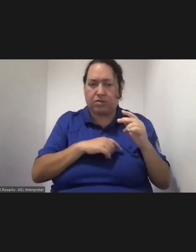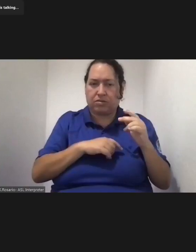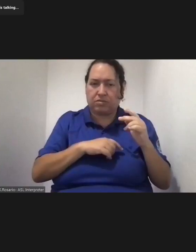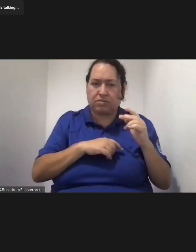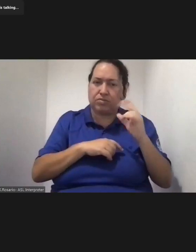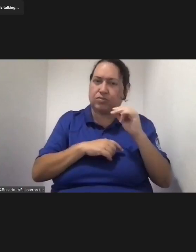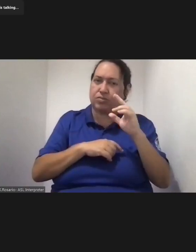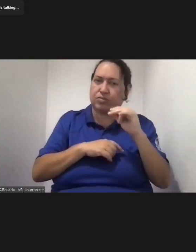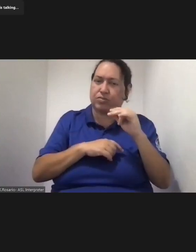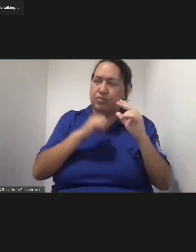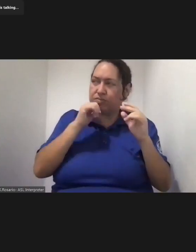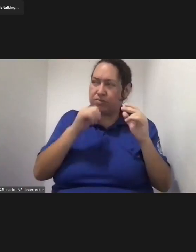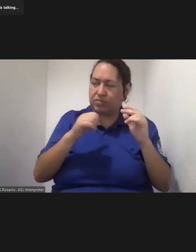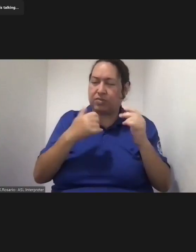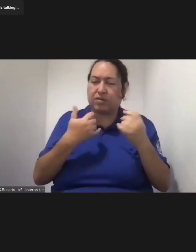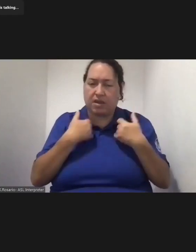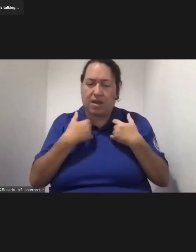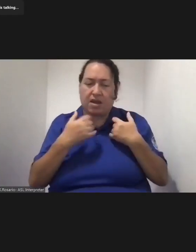I have a question for you.